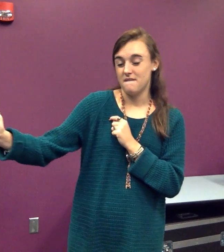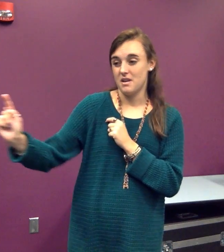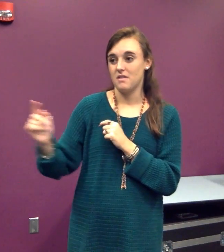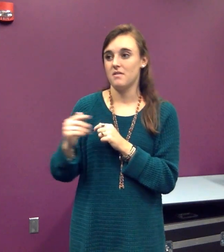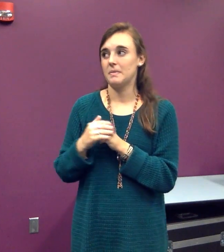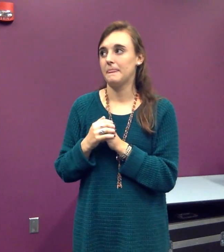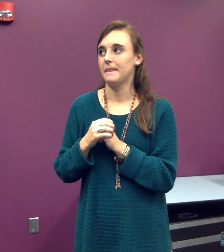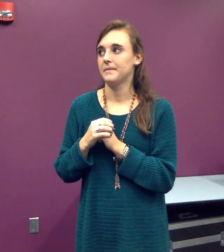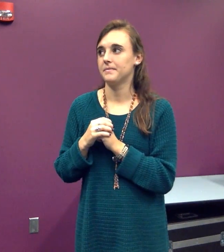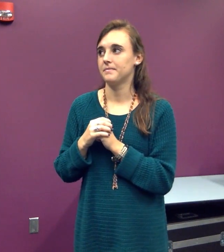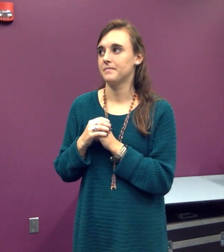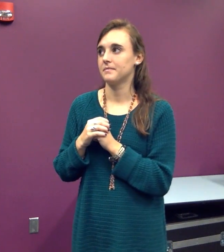No?